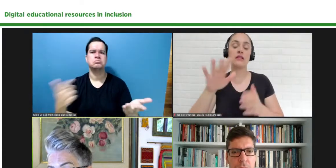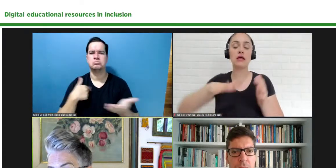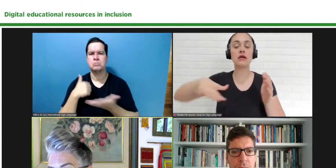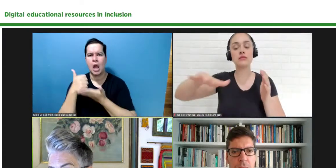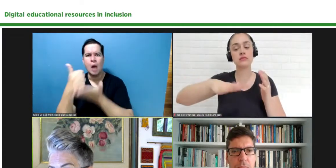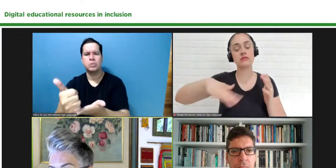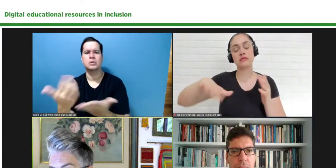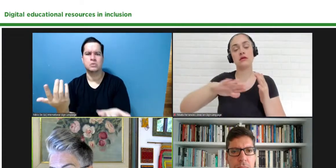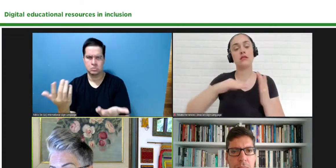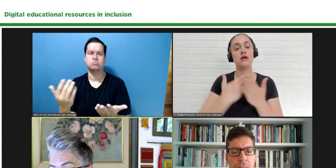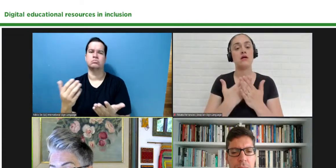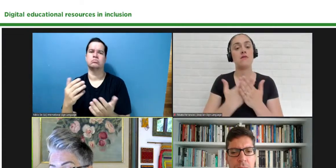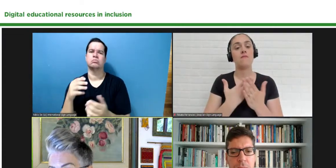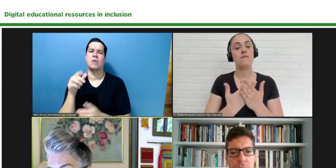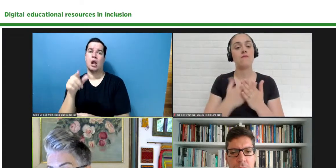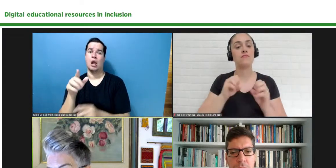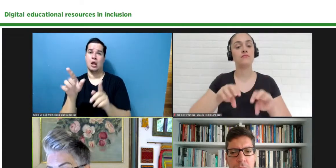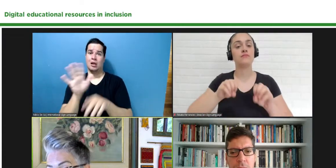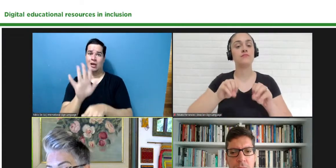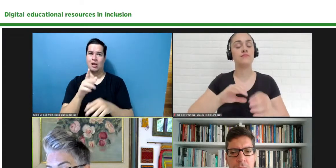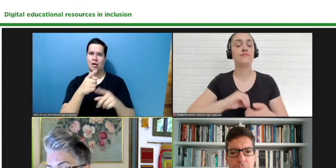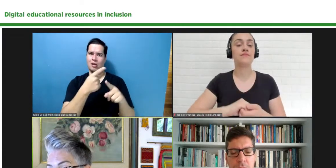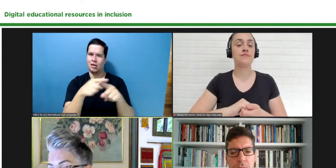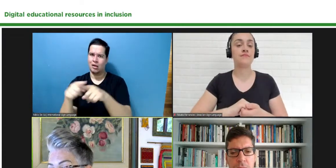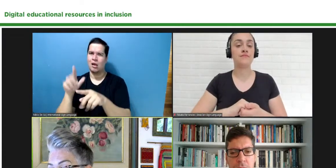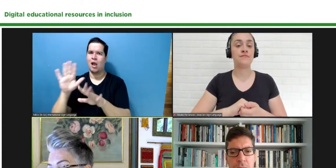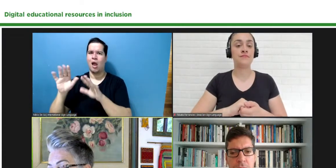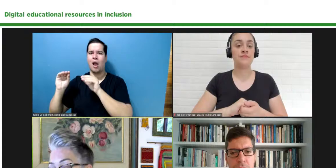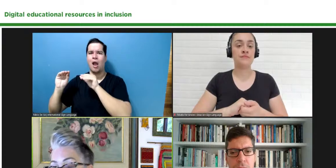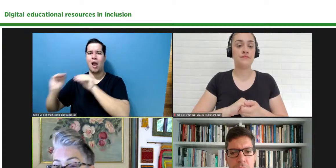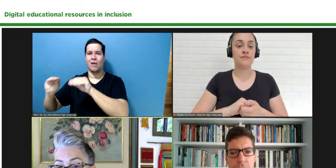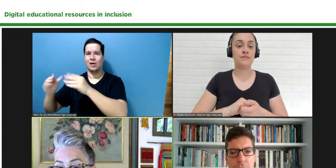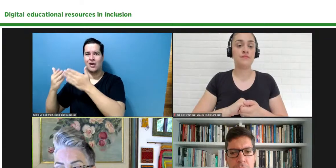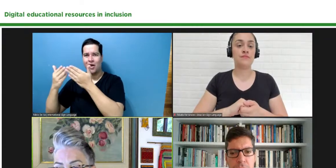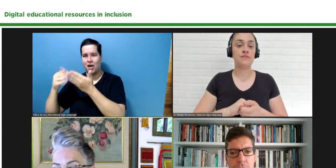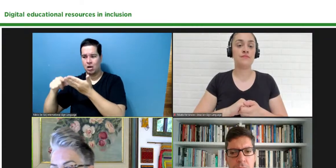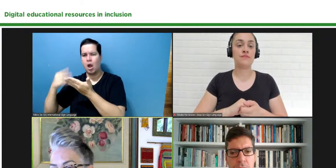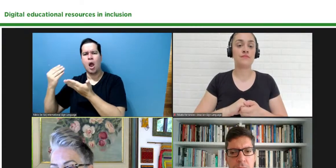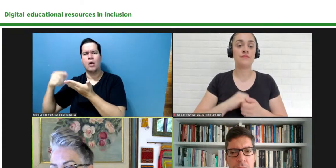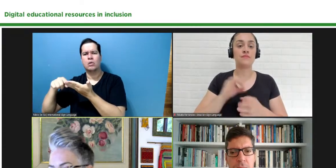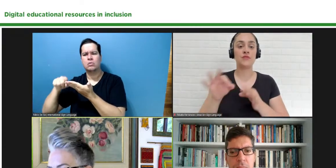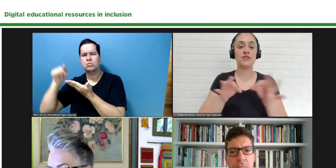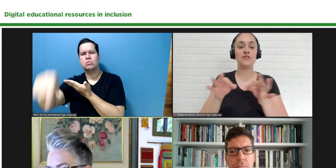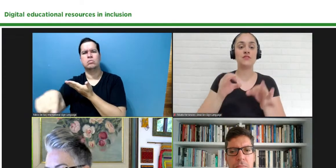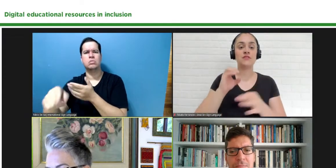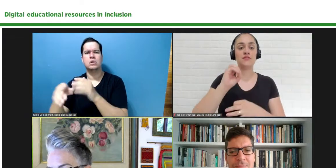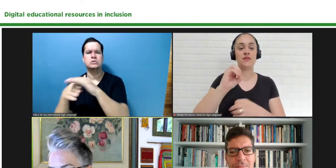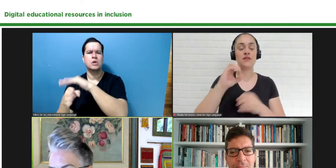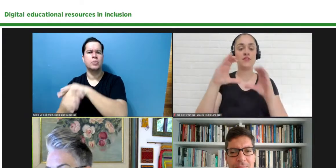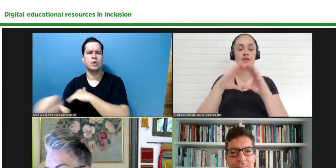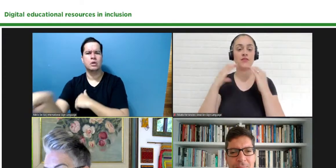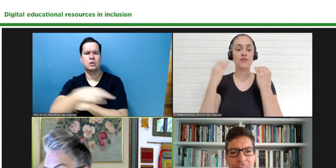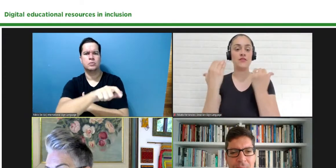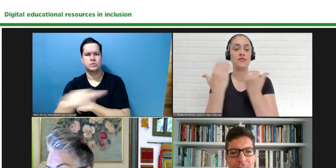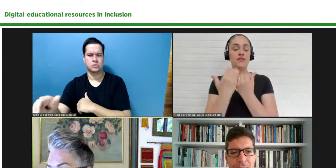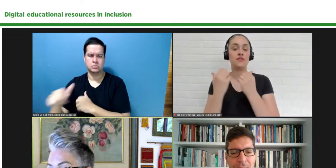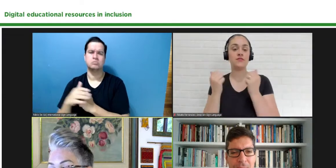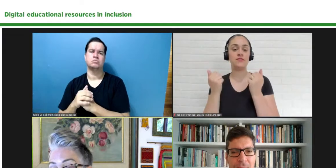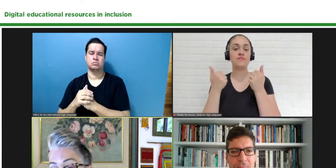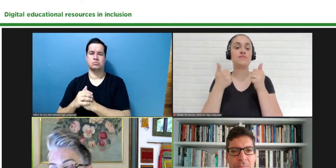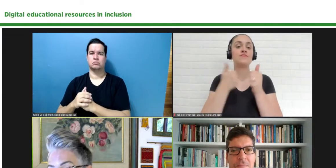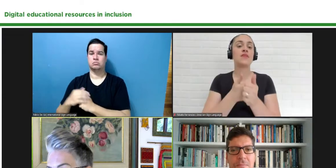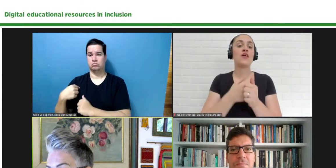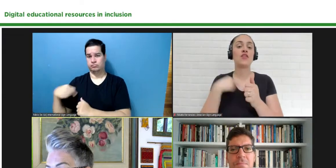hope ICT companies join us, join Zero Project Conference, join Rodrigo, join all people